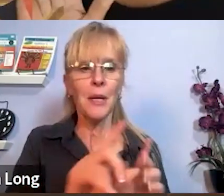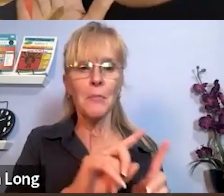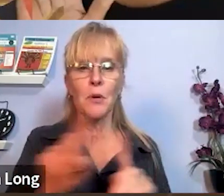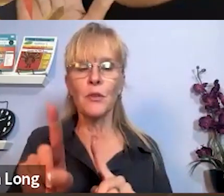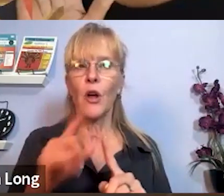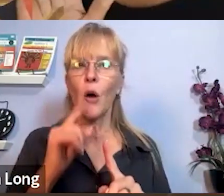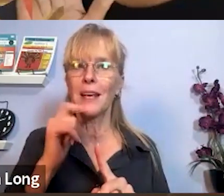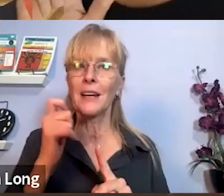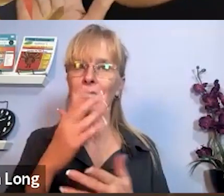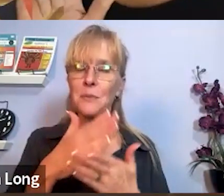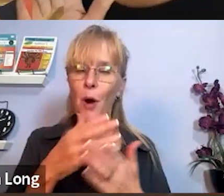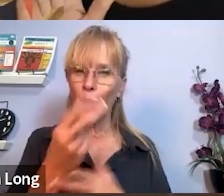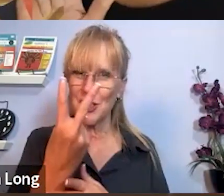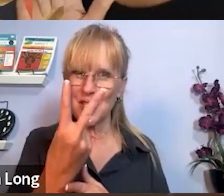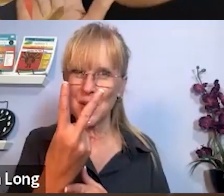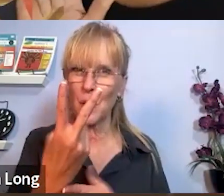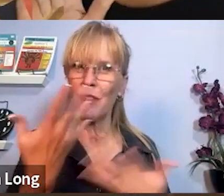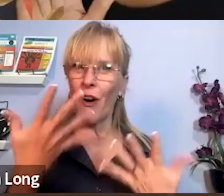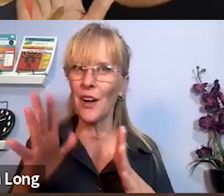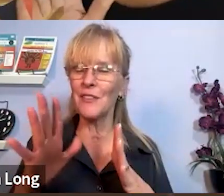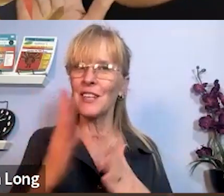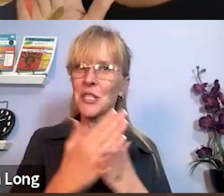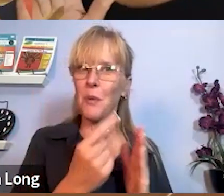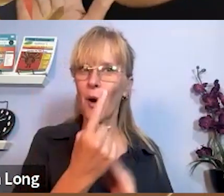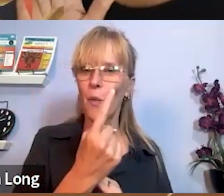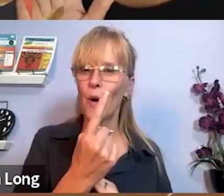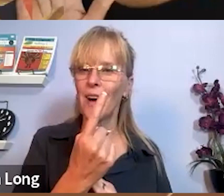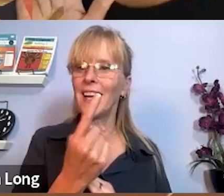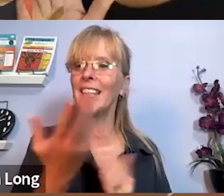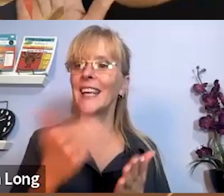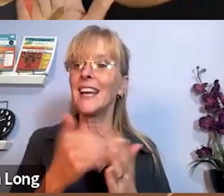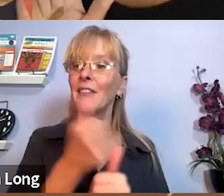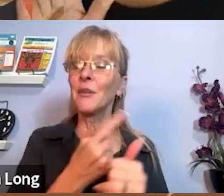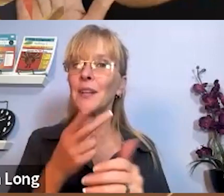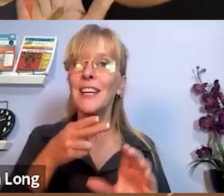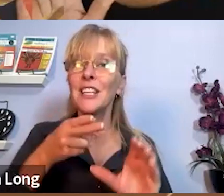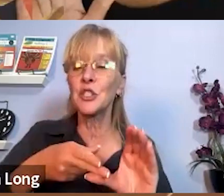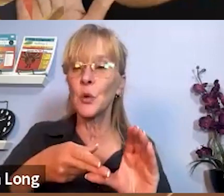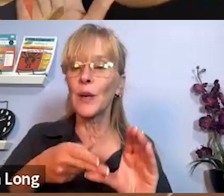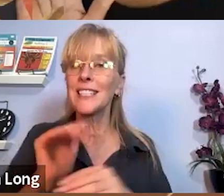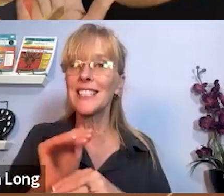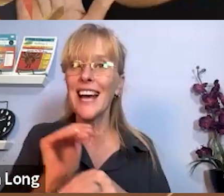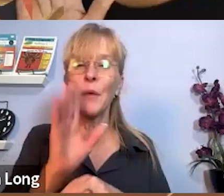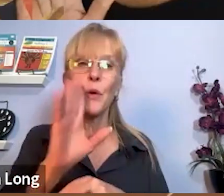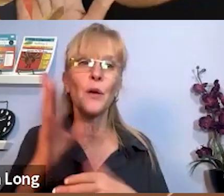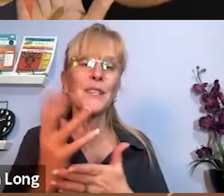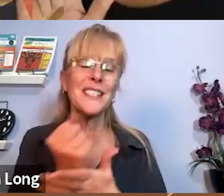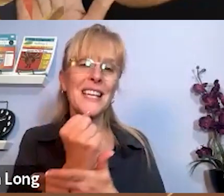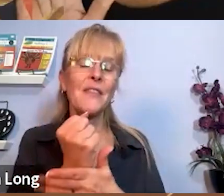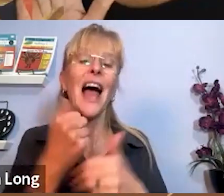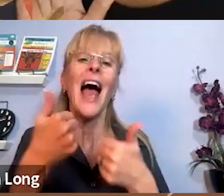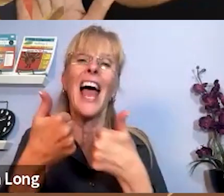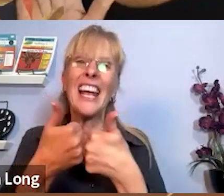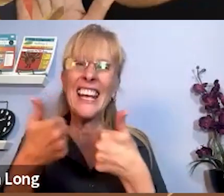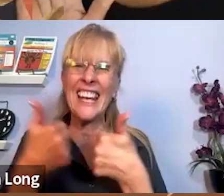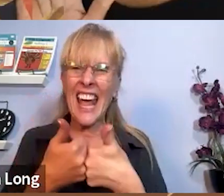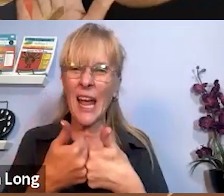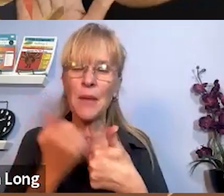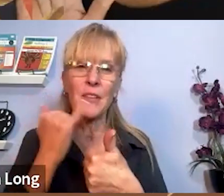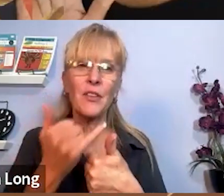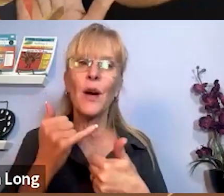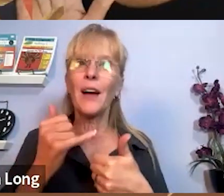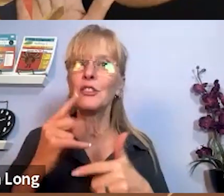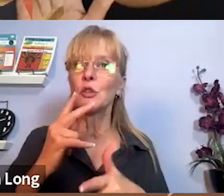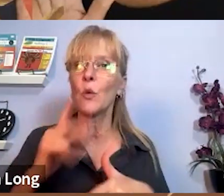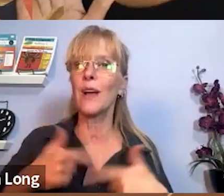And I'm going to move along because it's part 2. We've already finished part 1. And again, everyone that is joined tonight will receive a